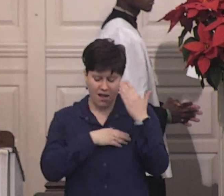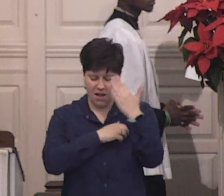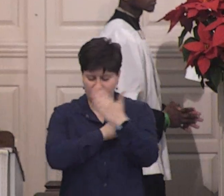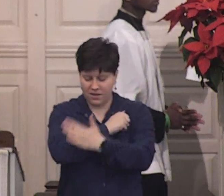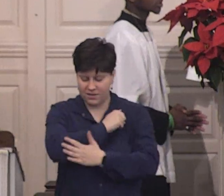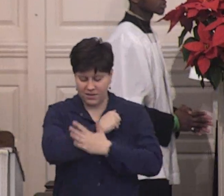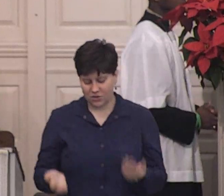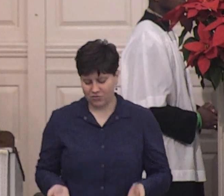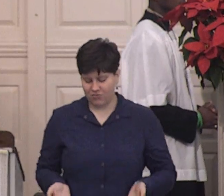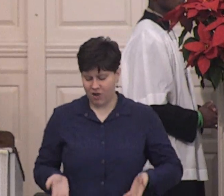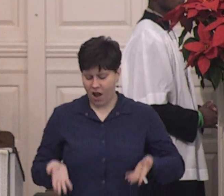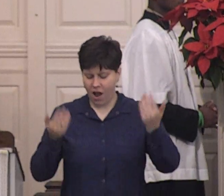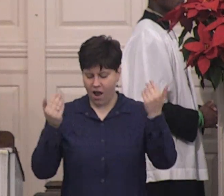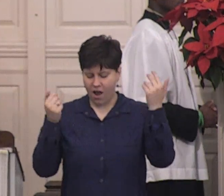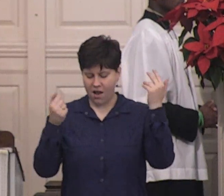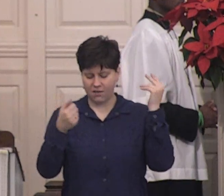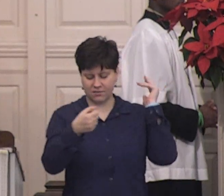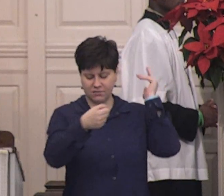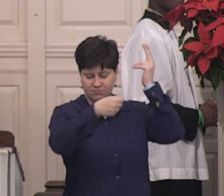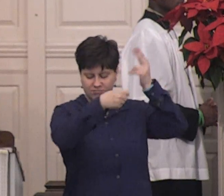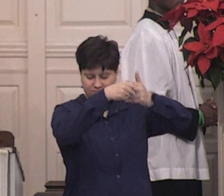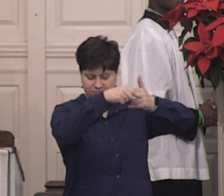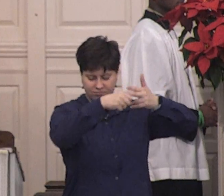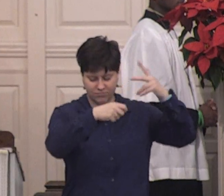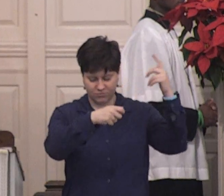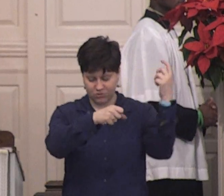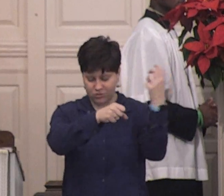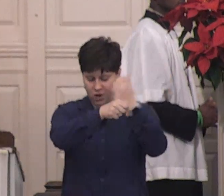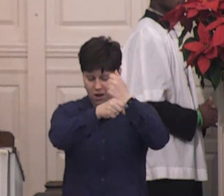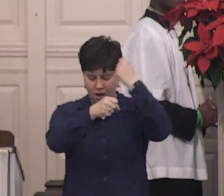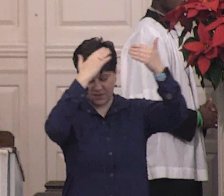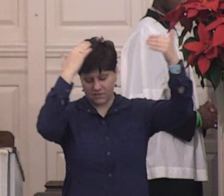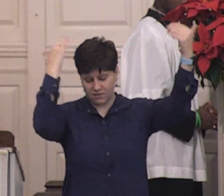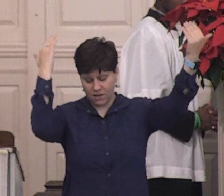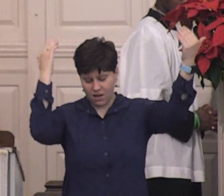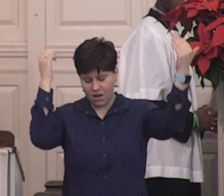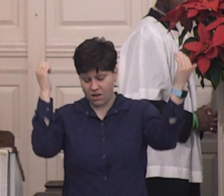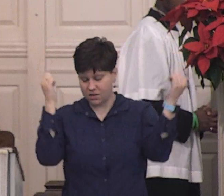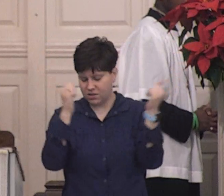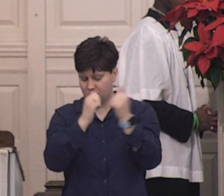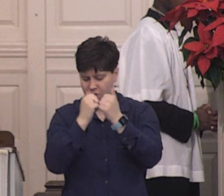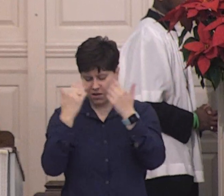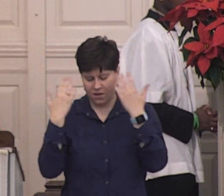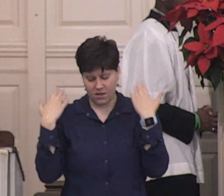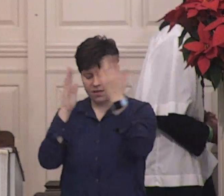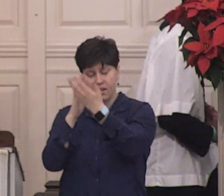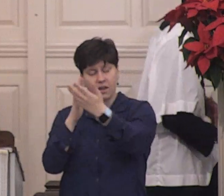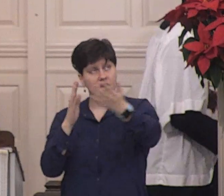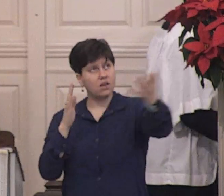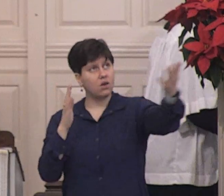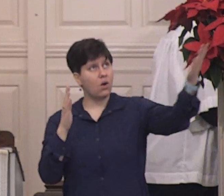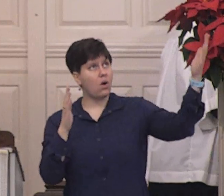the triumph of the skies with the angelic.